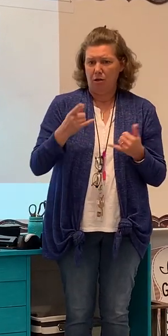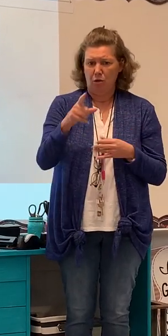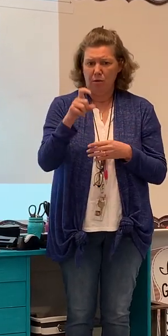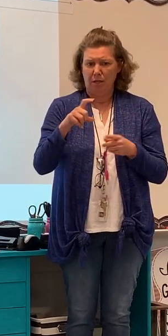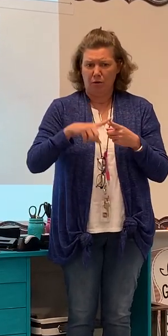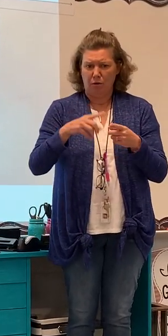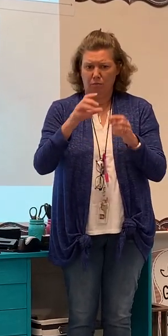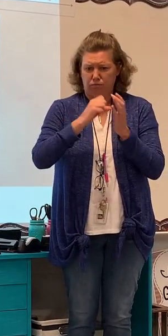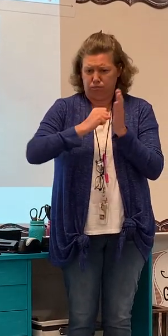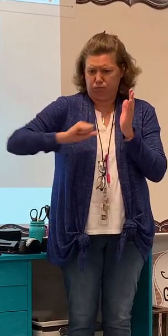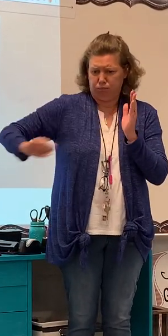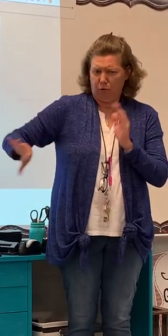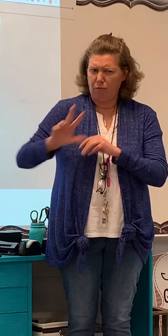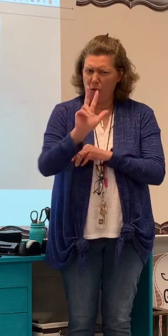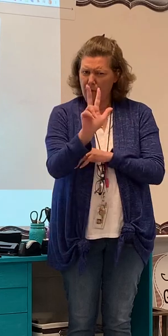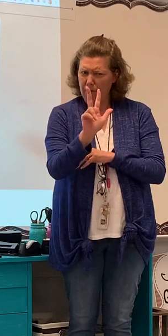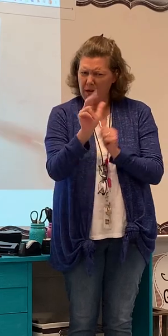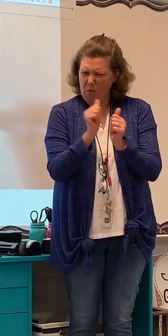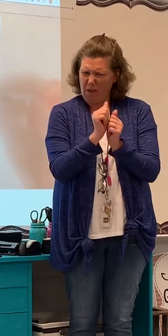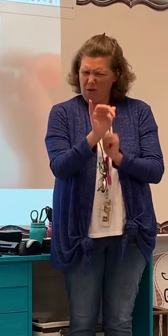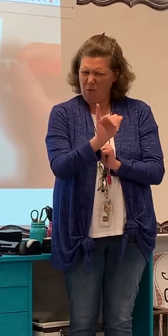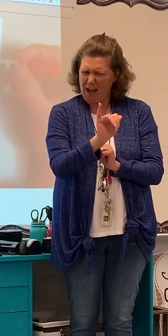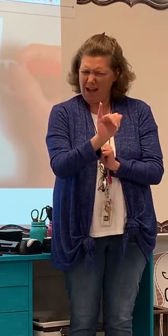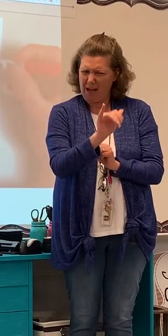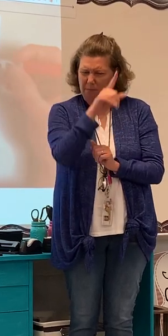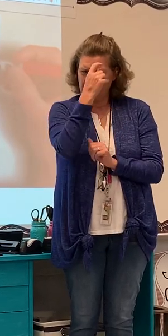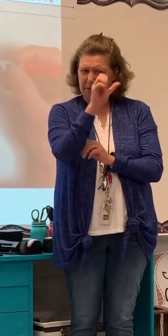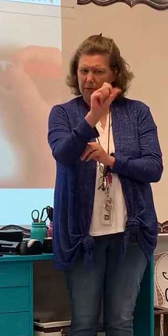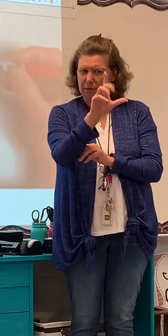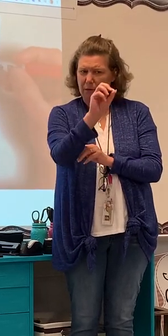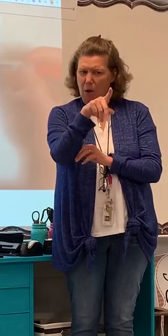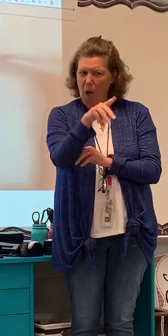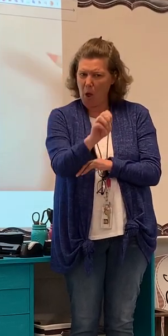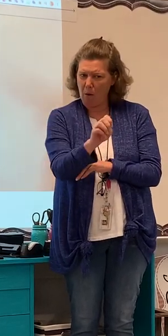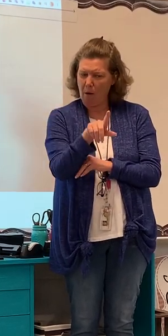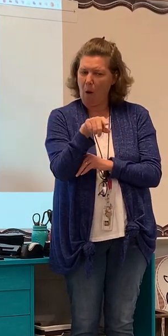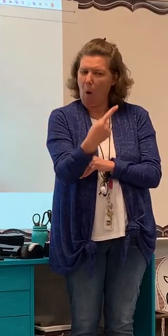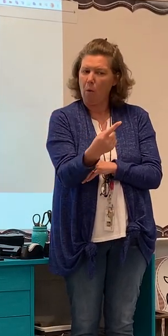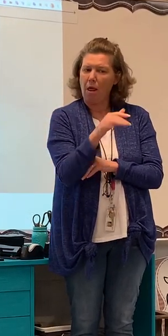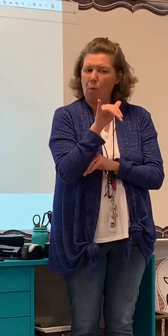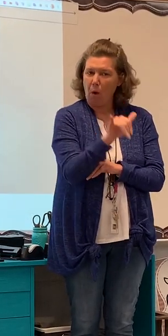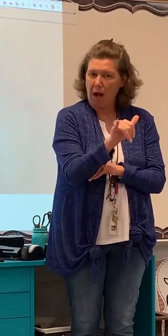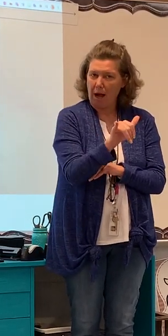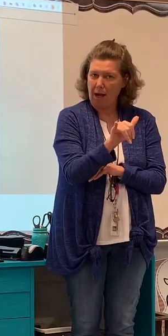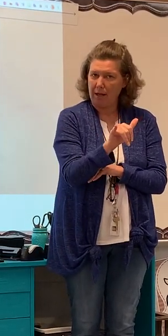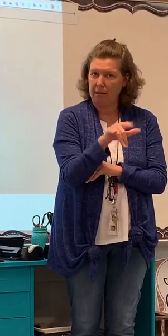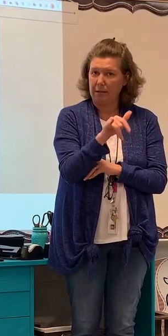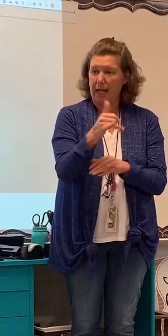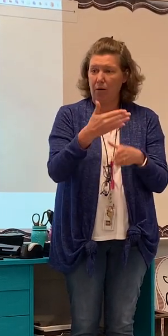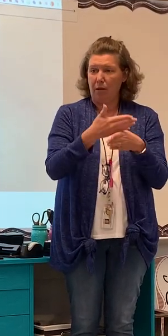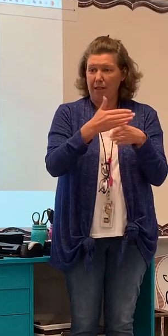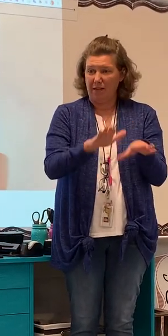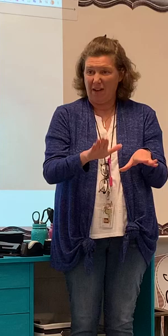rid of the 3 that is with the y because slope-intercept form is a y only. So if you divide this by 3, you have to